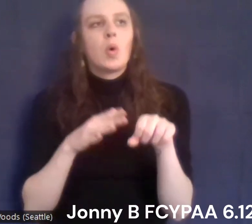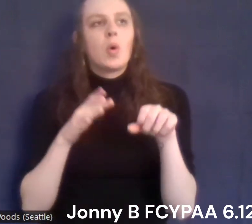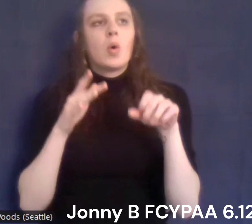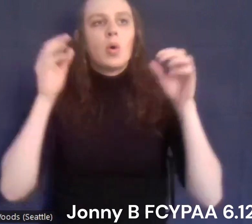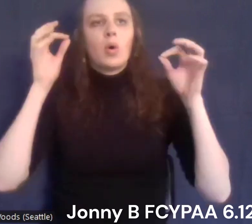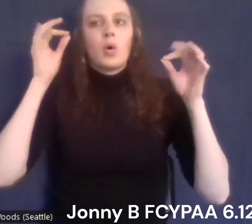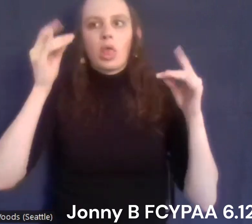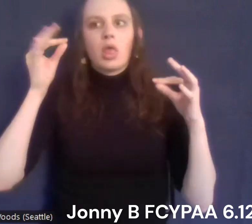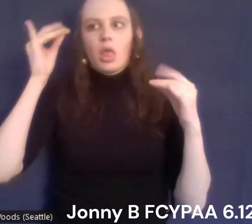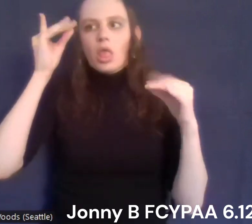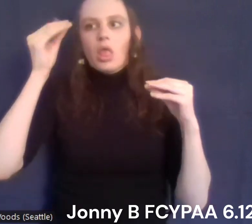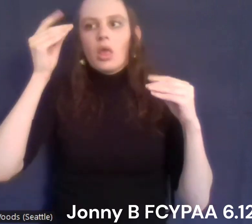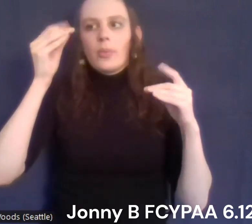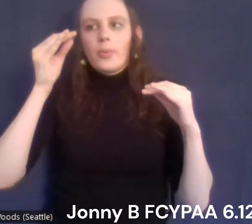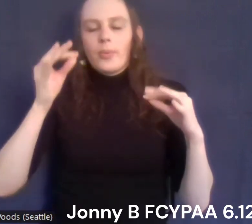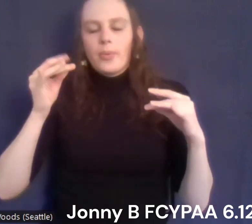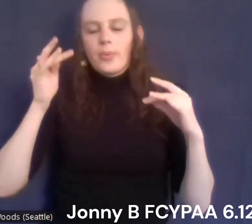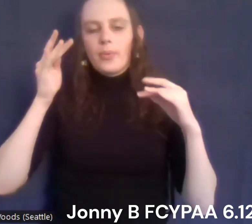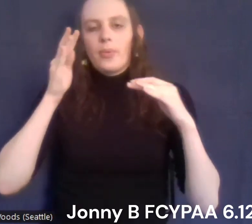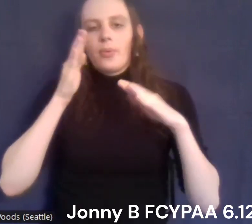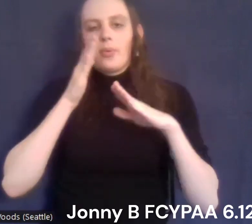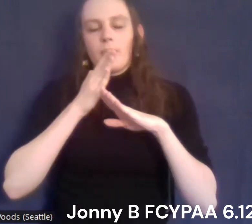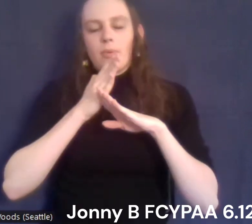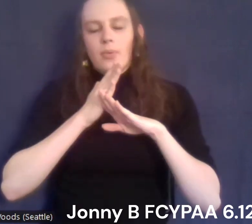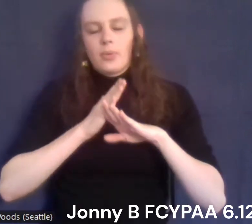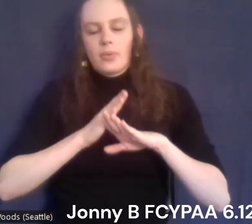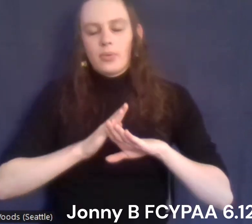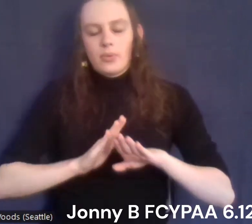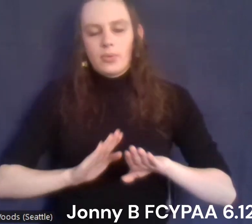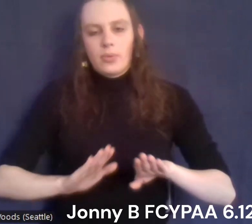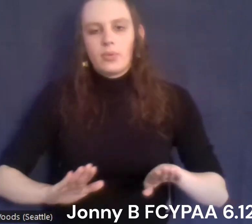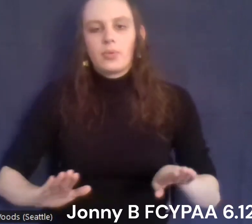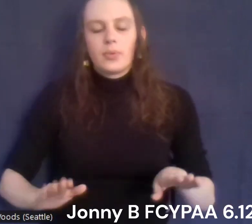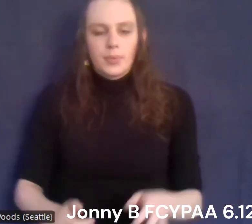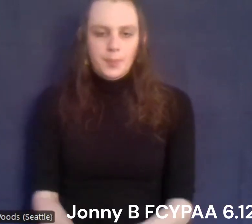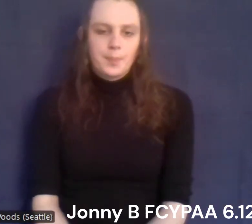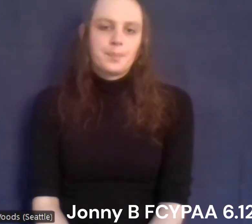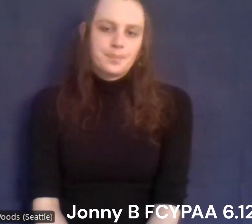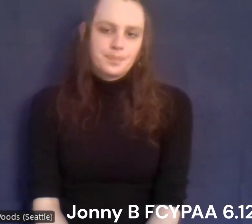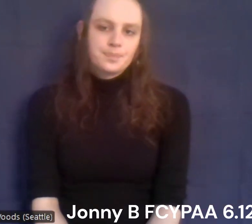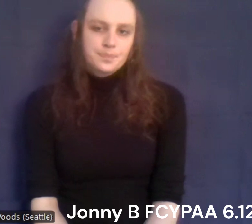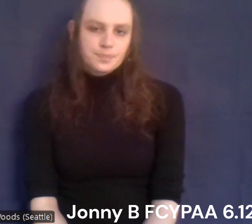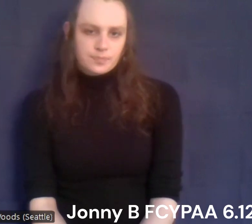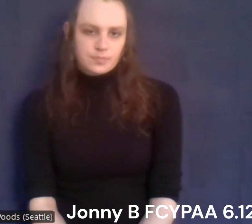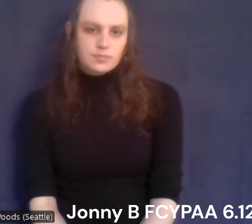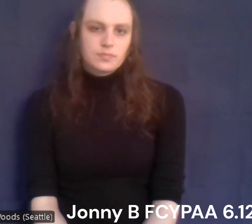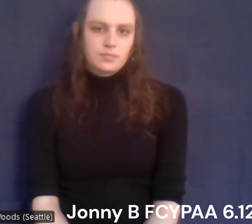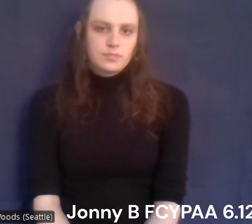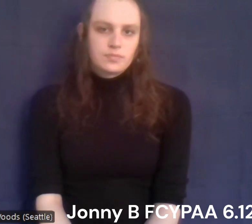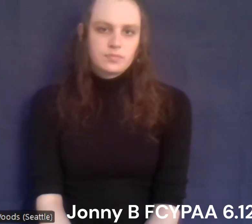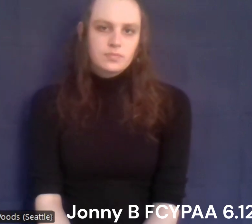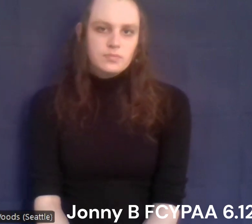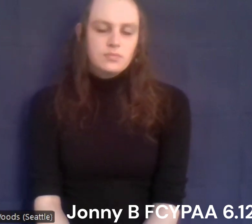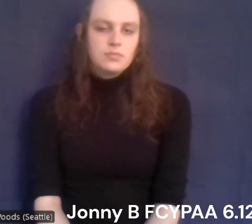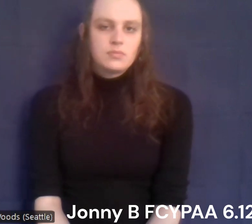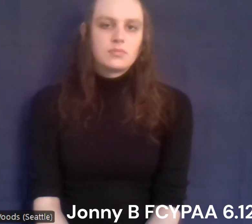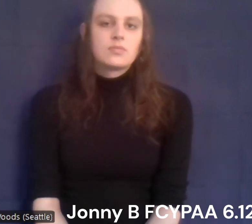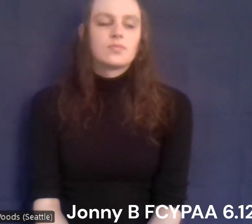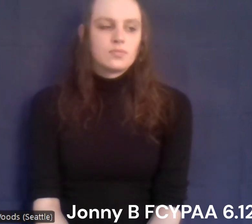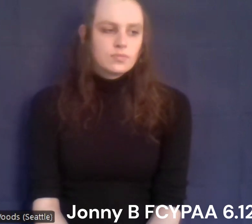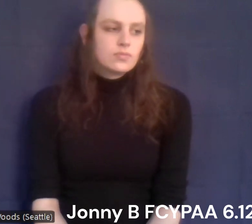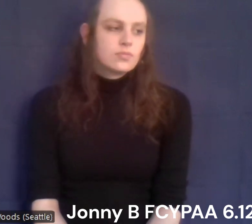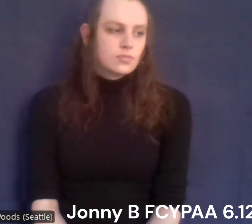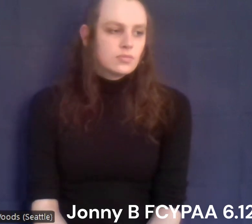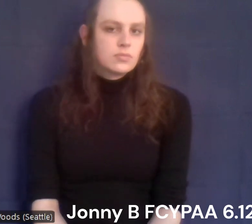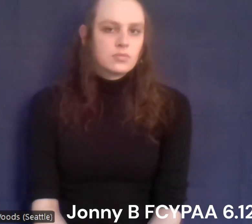I was starting to become more serene. And um, yeah, I, uh,